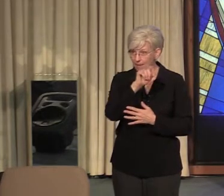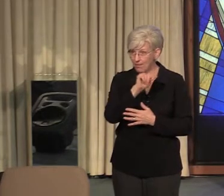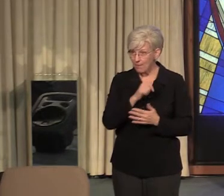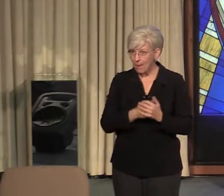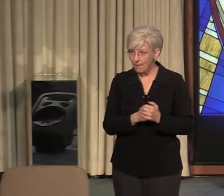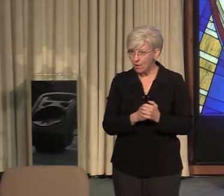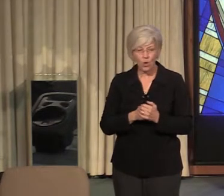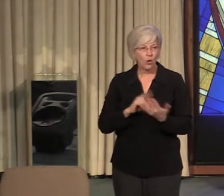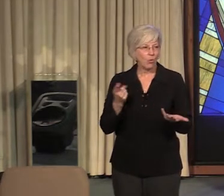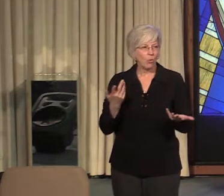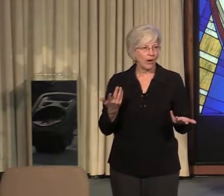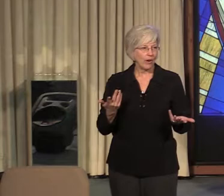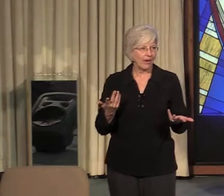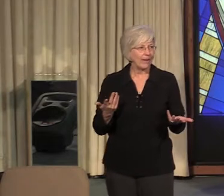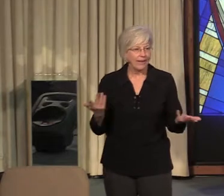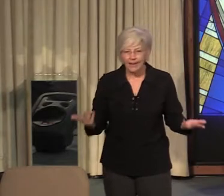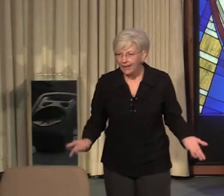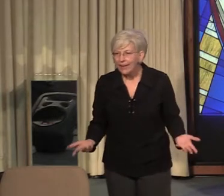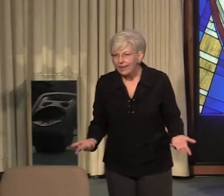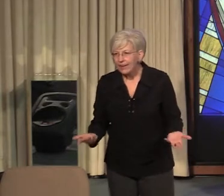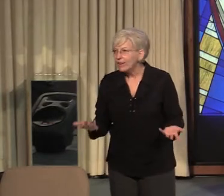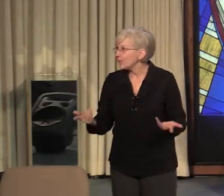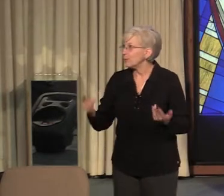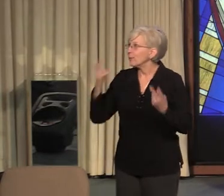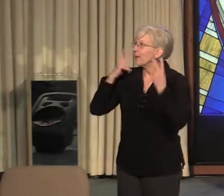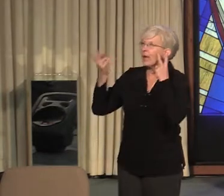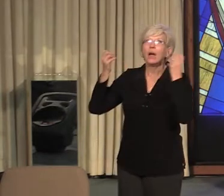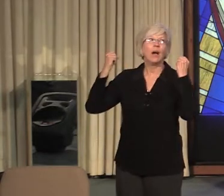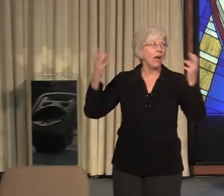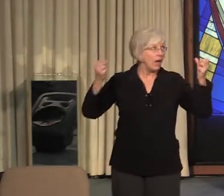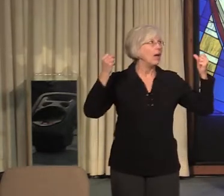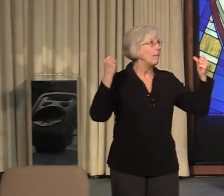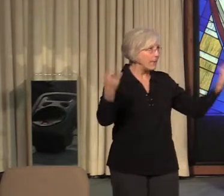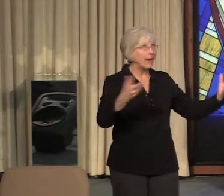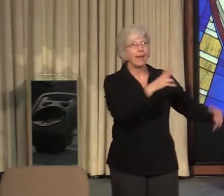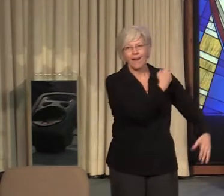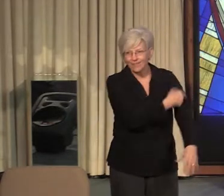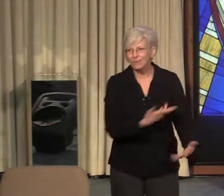where you can't hardly trip without falling into a hospital,